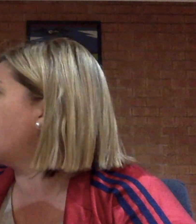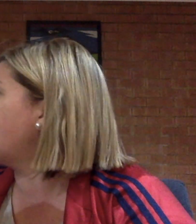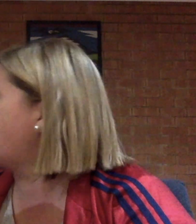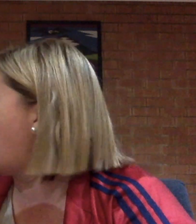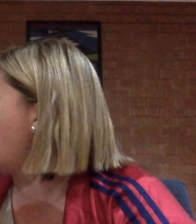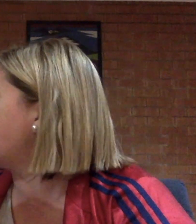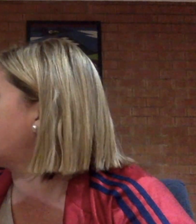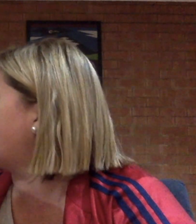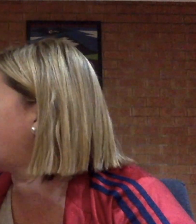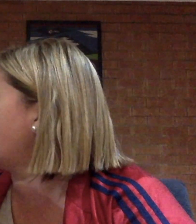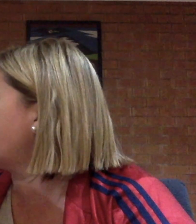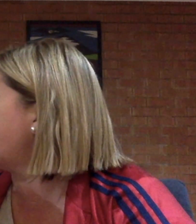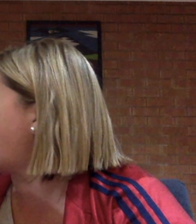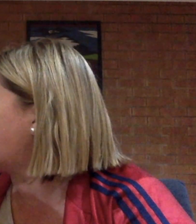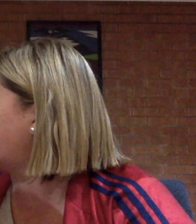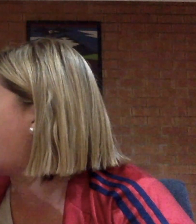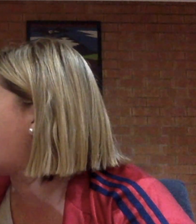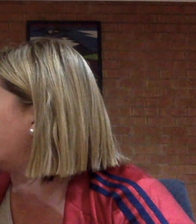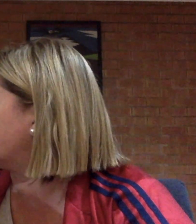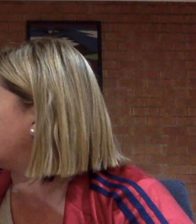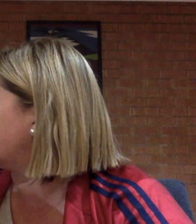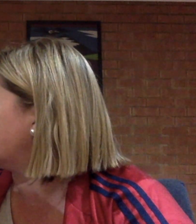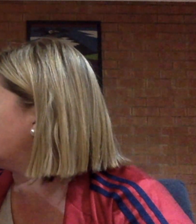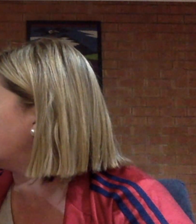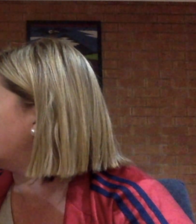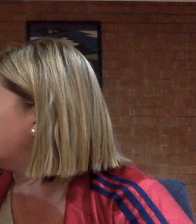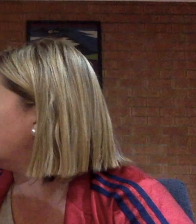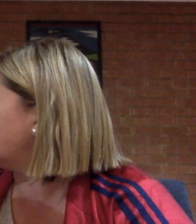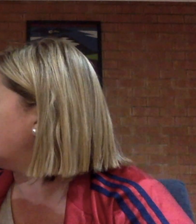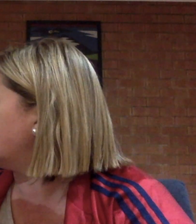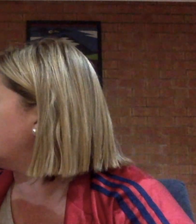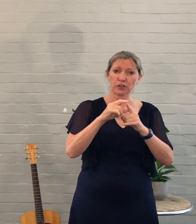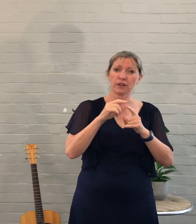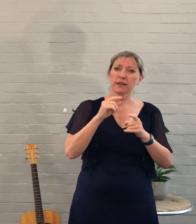No, you can't! You can hear you in the background!